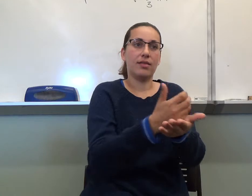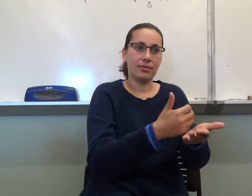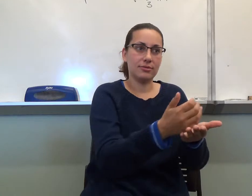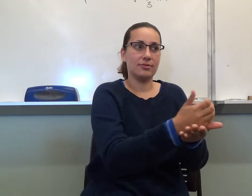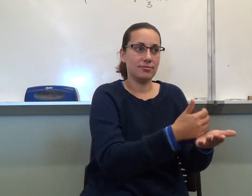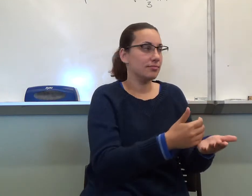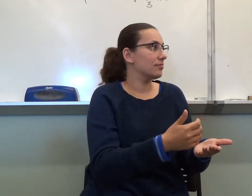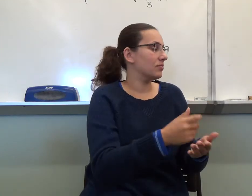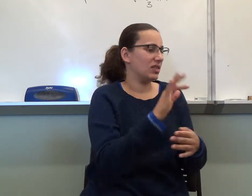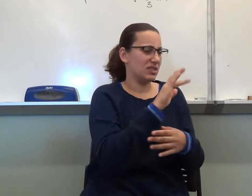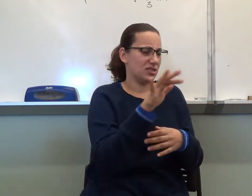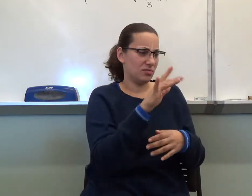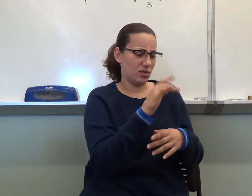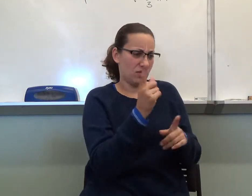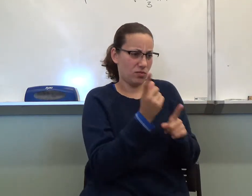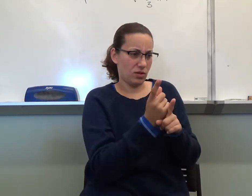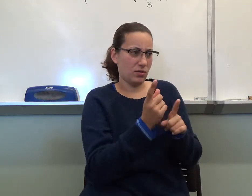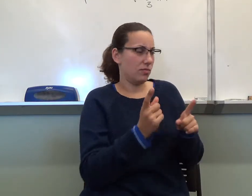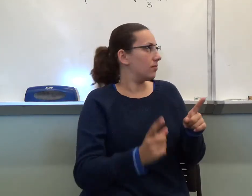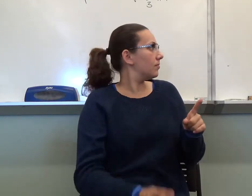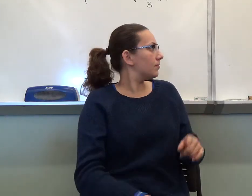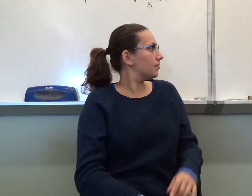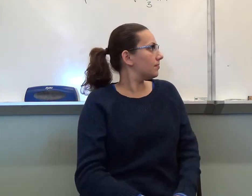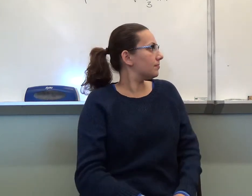Spell that right. Accumulating